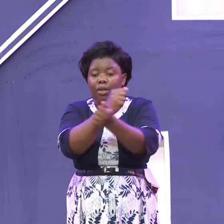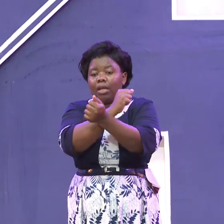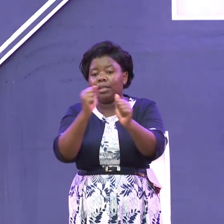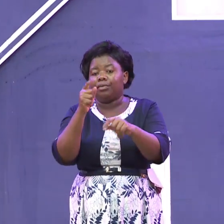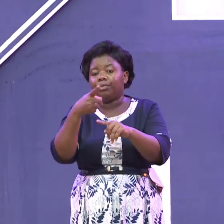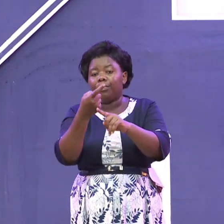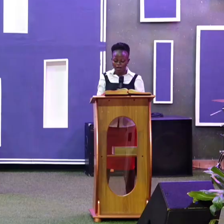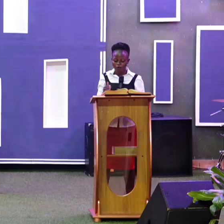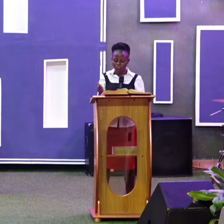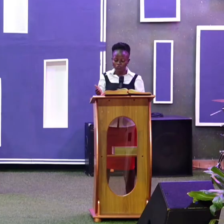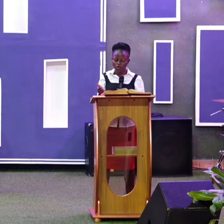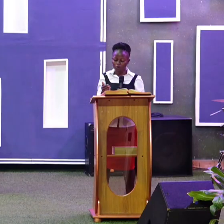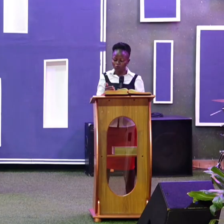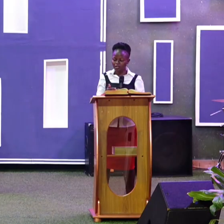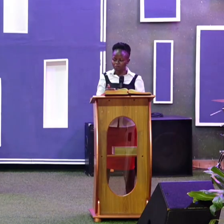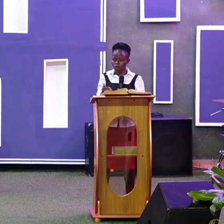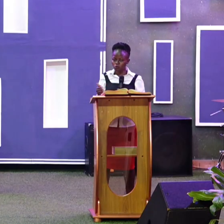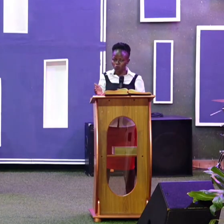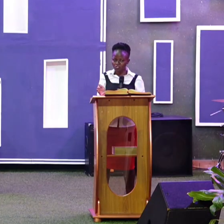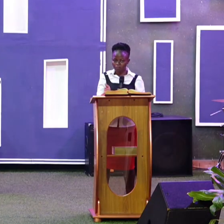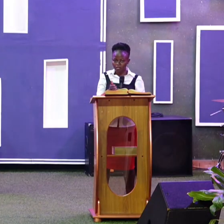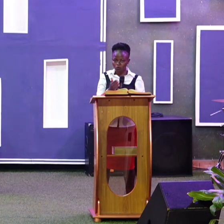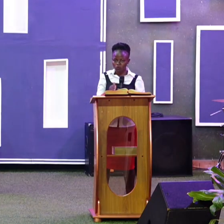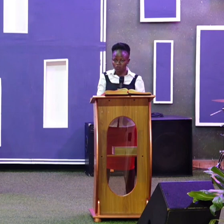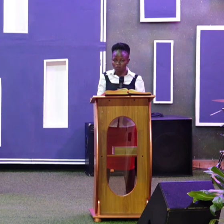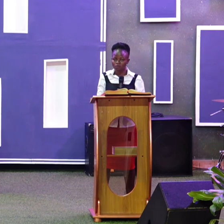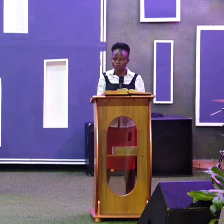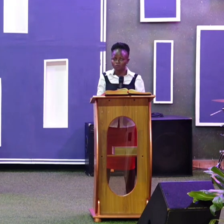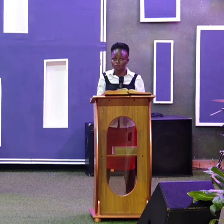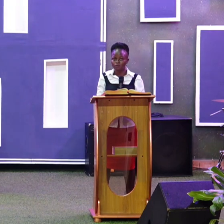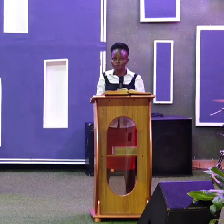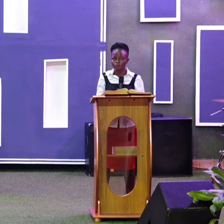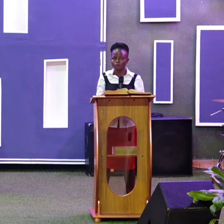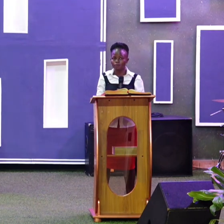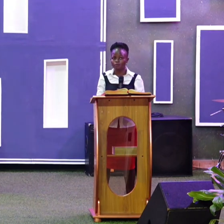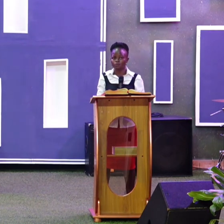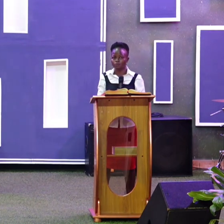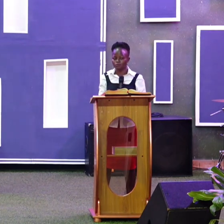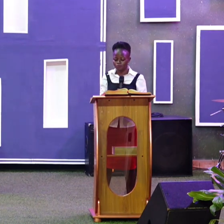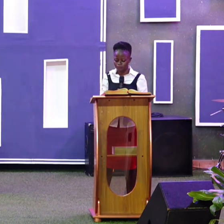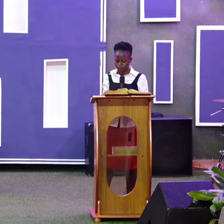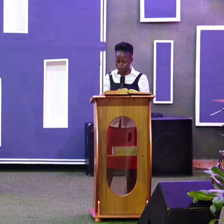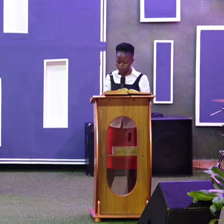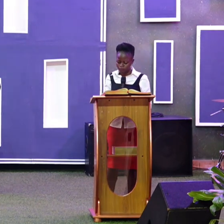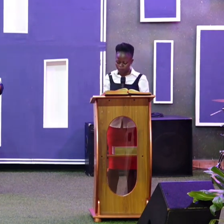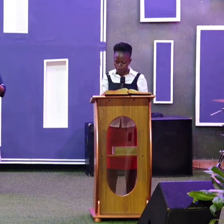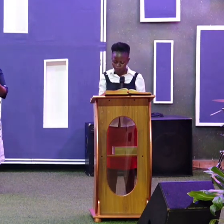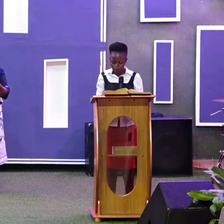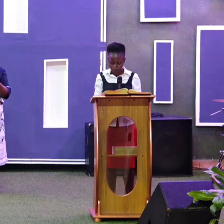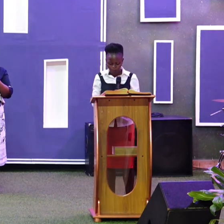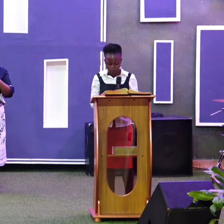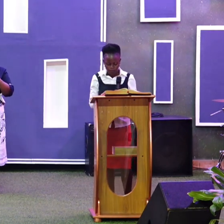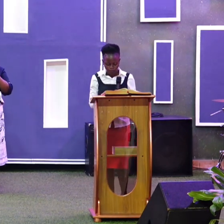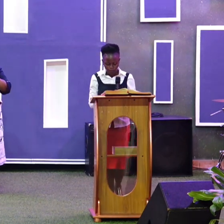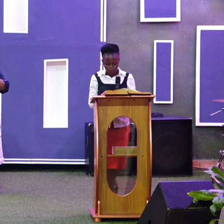zonna z'azaayitamu. According to how God had fought all his battles. Agenda maaso era n'ayongera okuwa